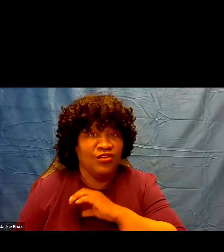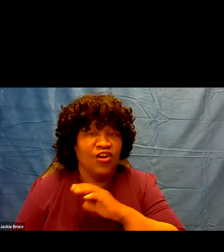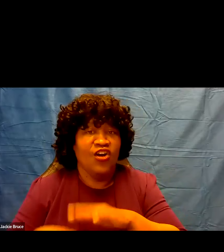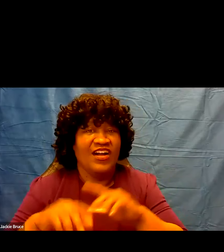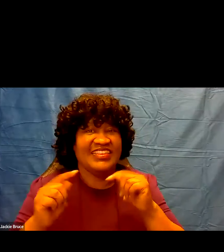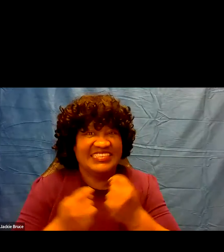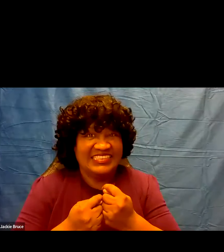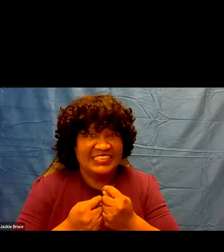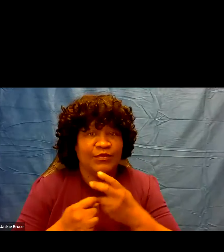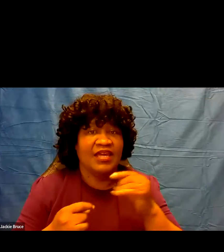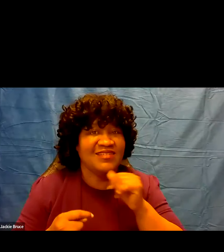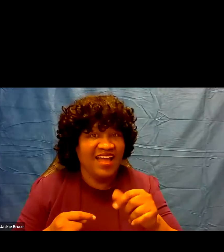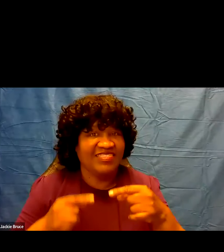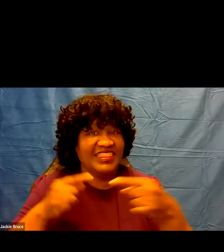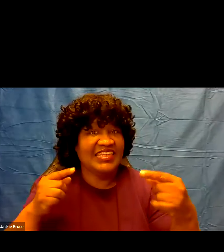team and not the enemy.